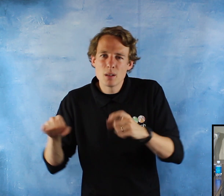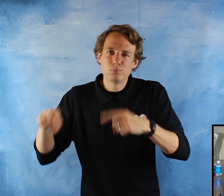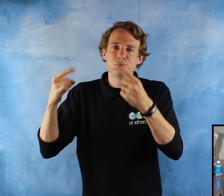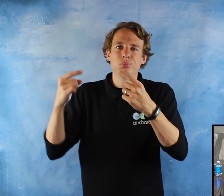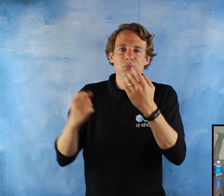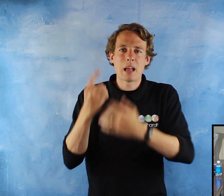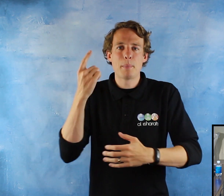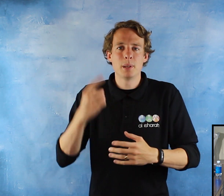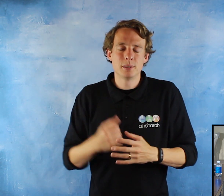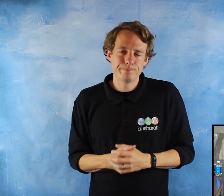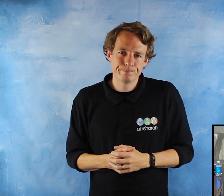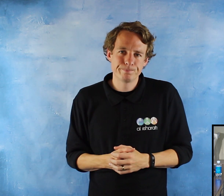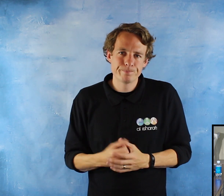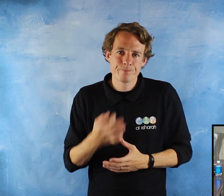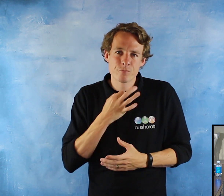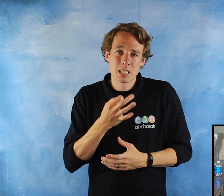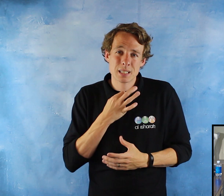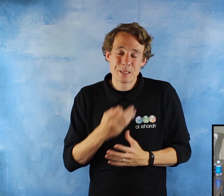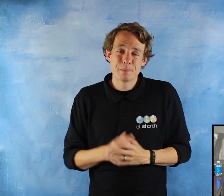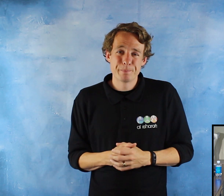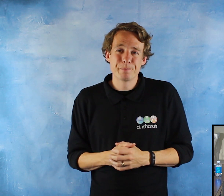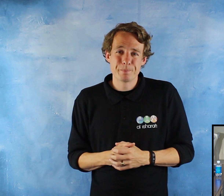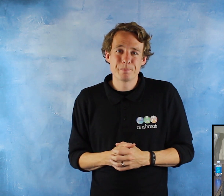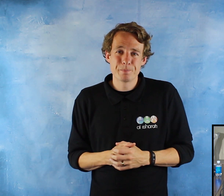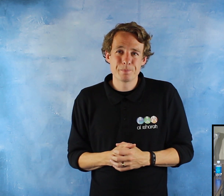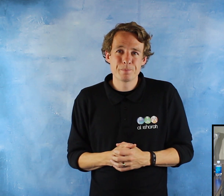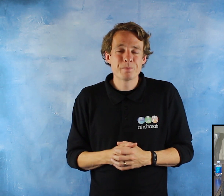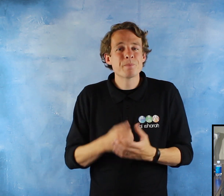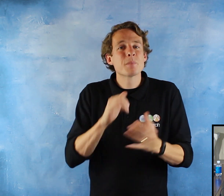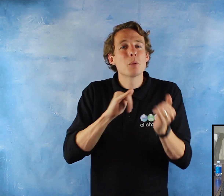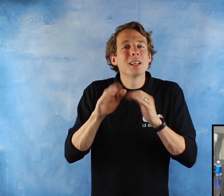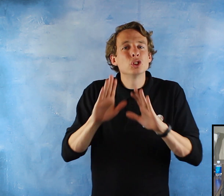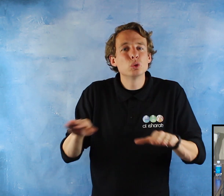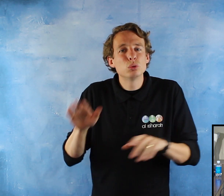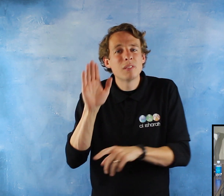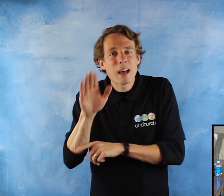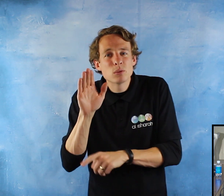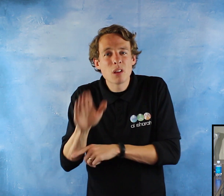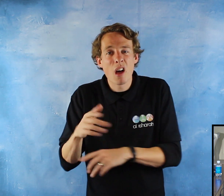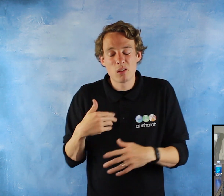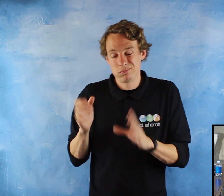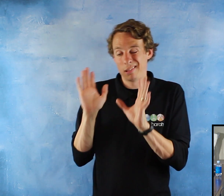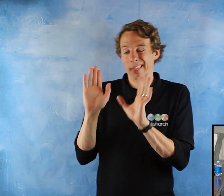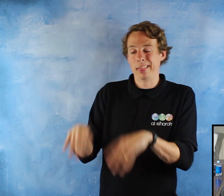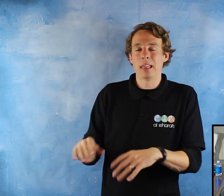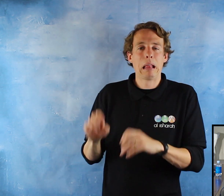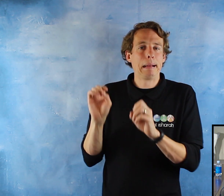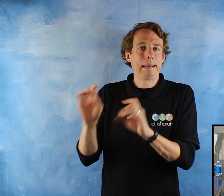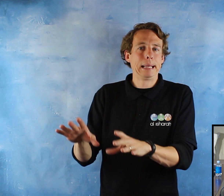we are suffering. If you leave your children hang around the street and they're falling in the hand of those wrong gangs, what will happen to